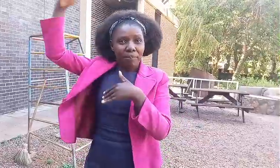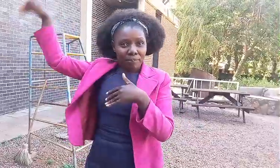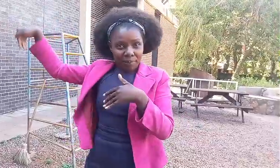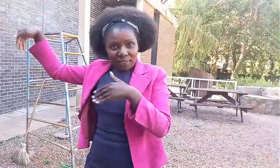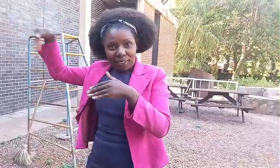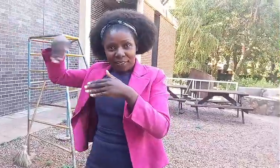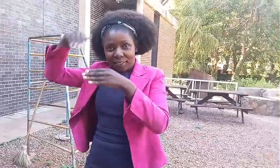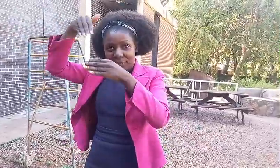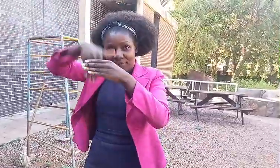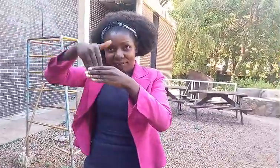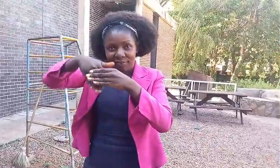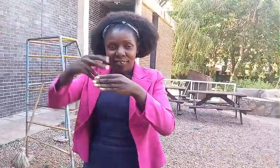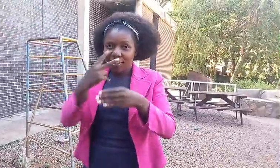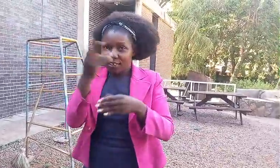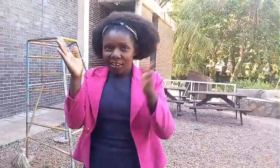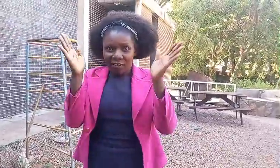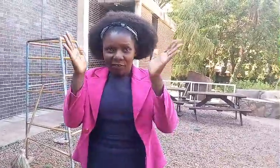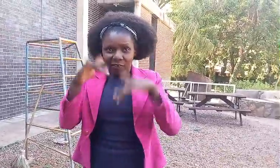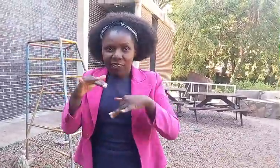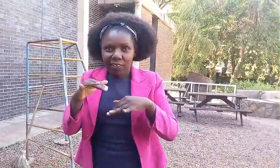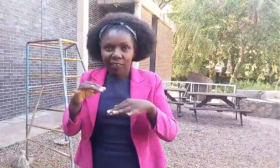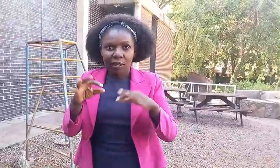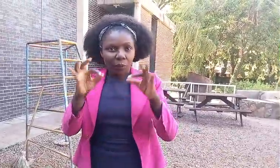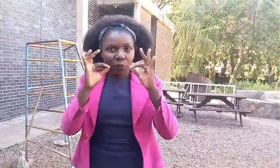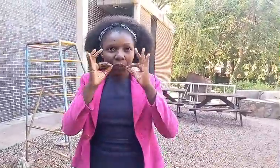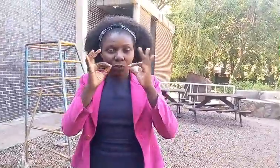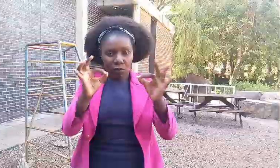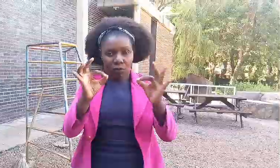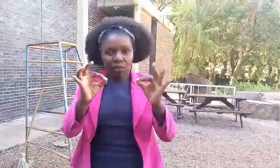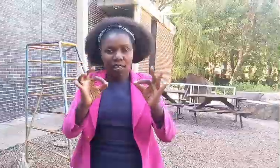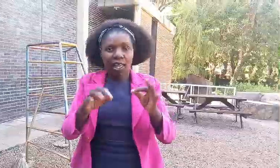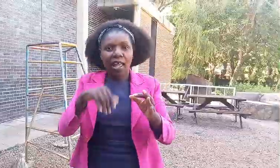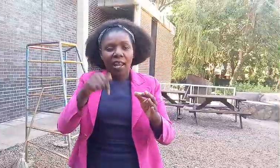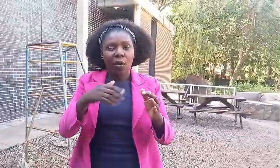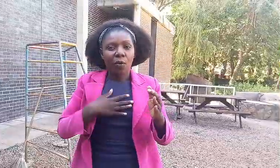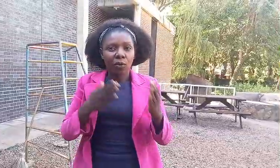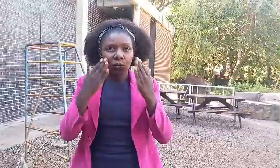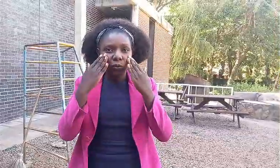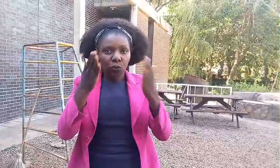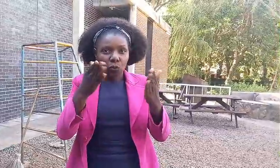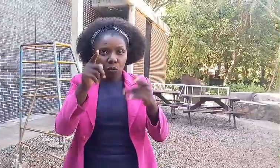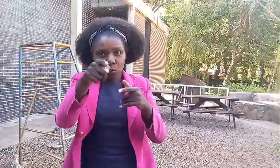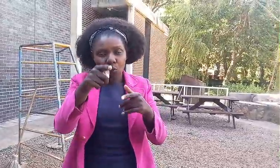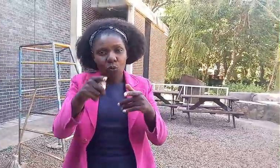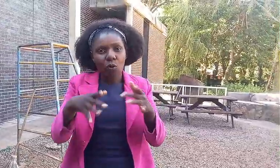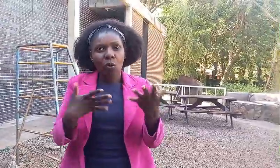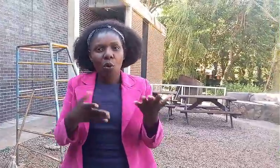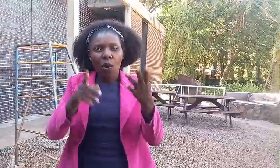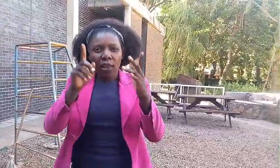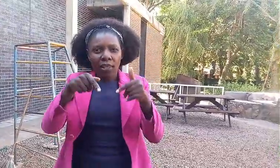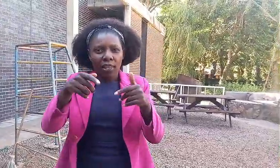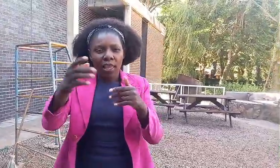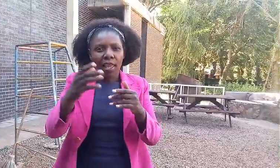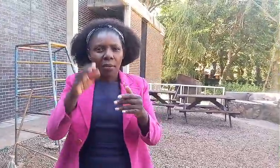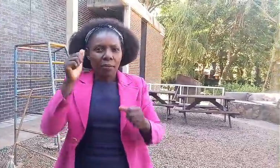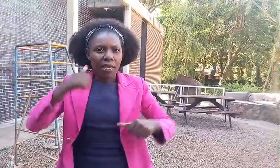what's inside, what it's like inside. You've seen the outside, you've seen how beautiful it is. Now I want to show you,